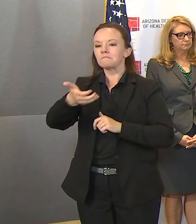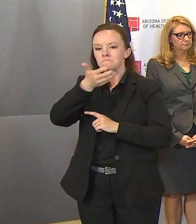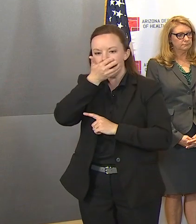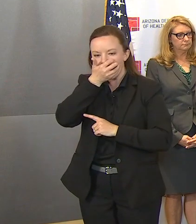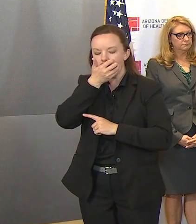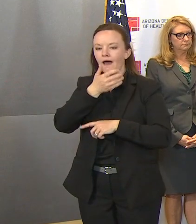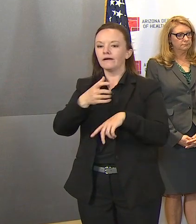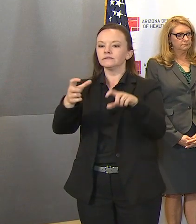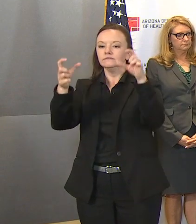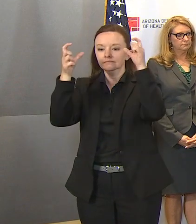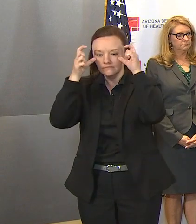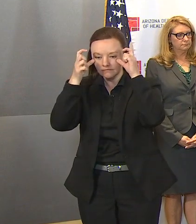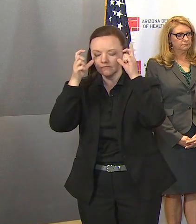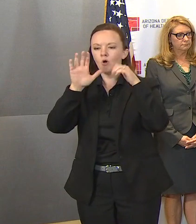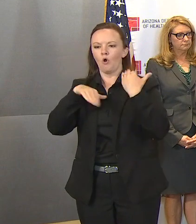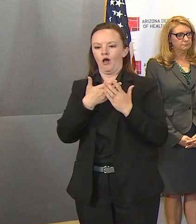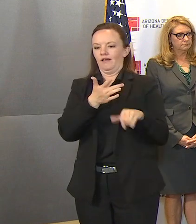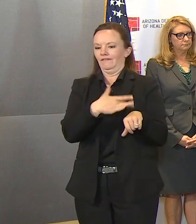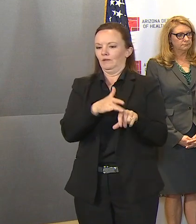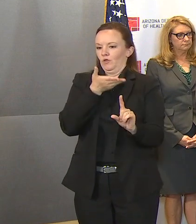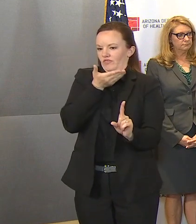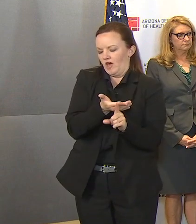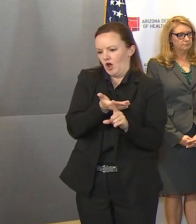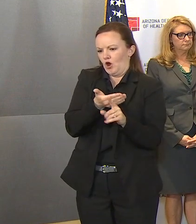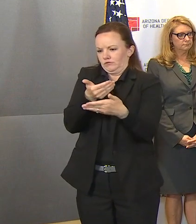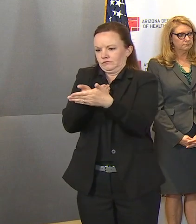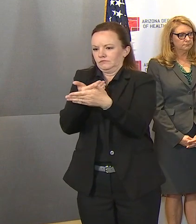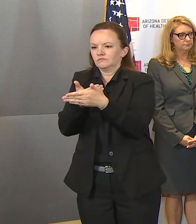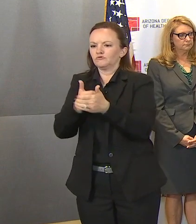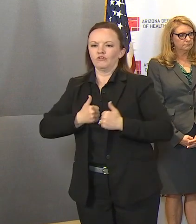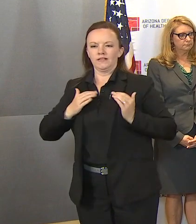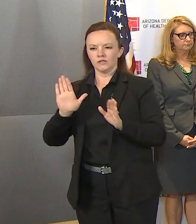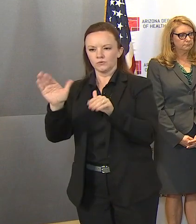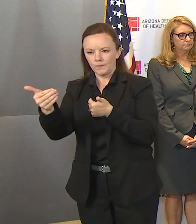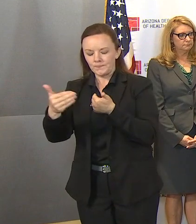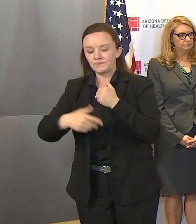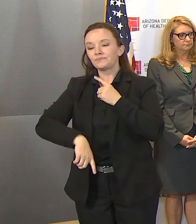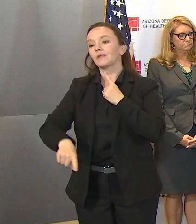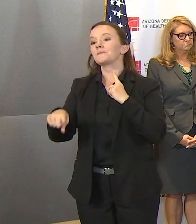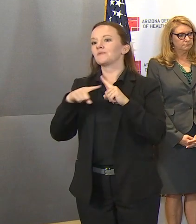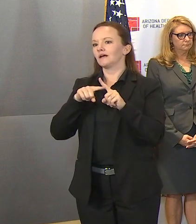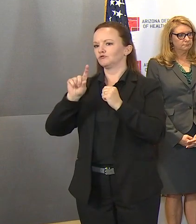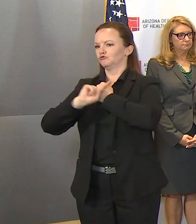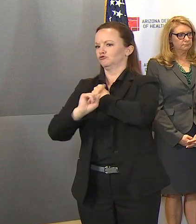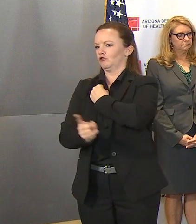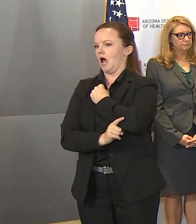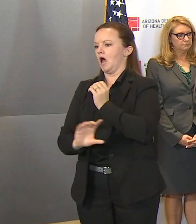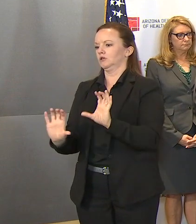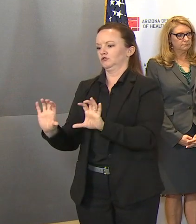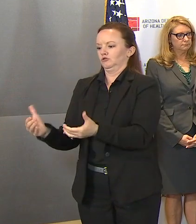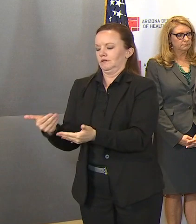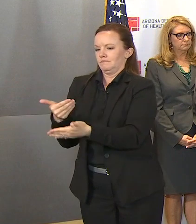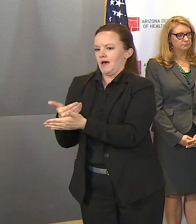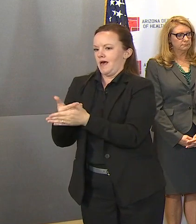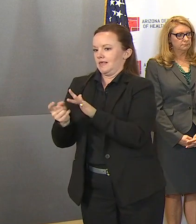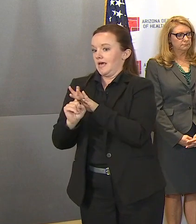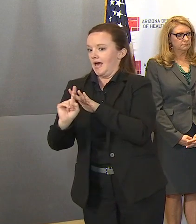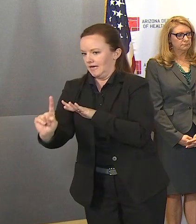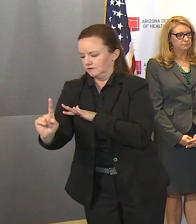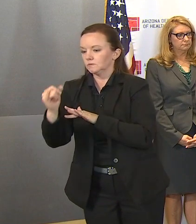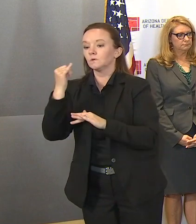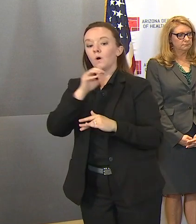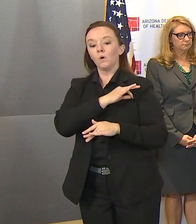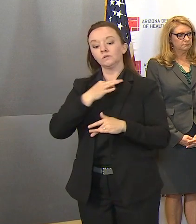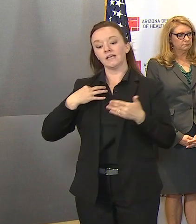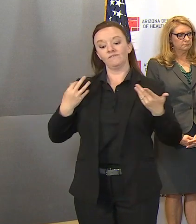available outside of the resident room. And position a trash can near the exit inside any resident room to make it easy for